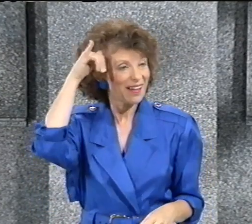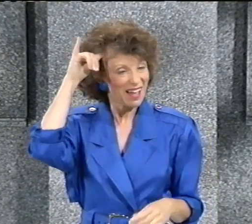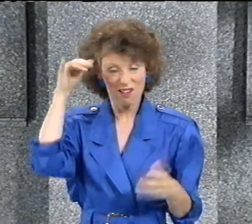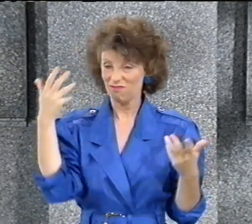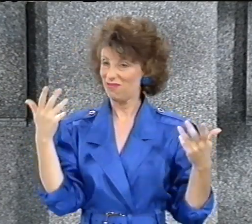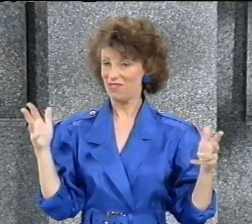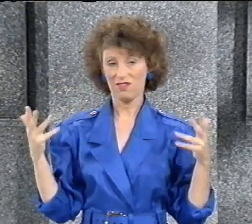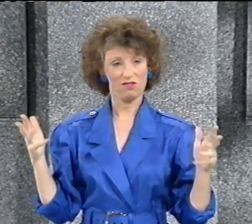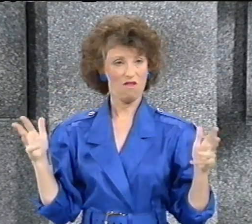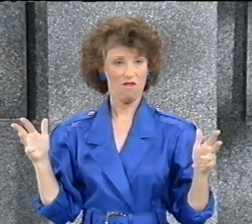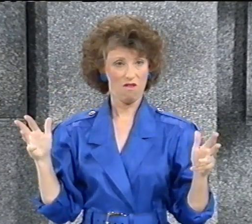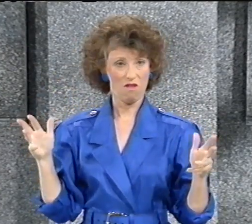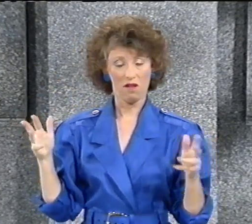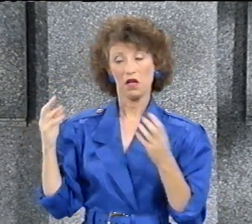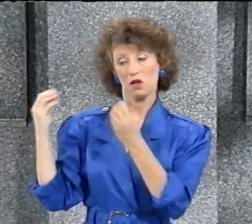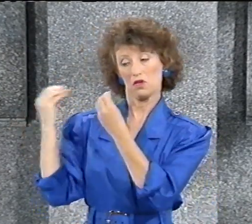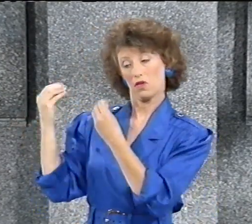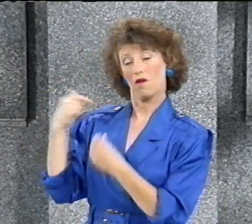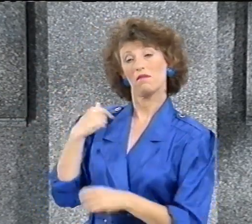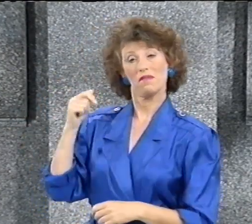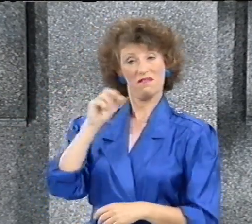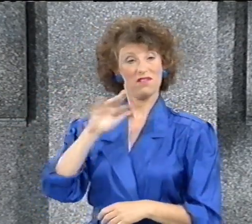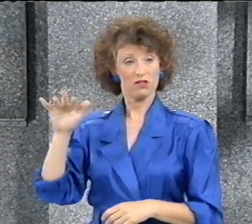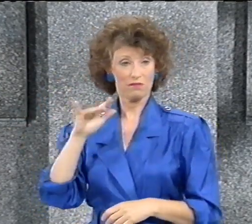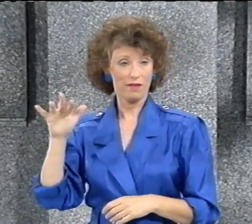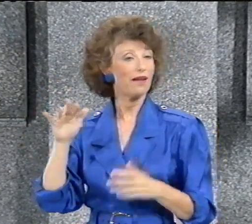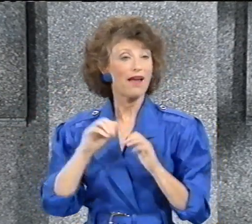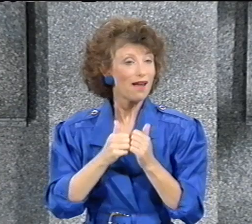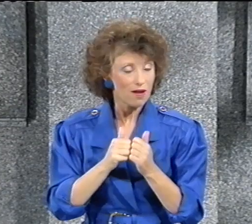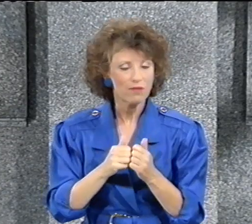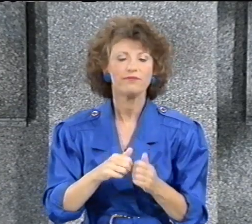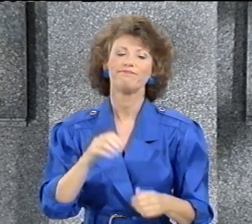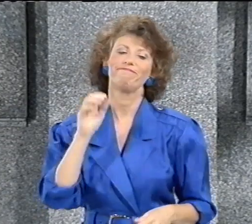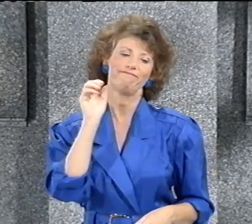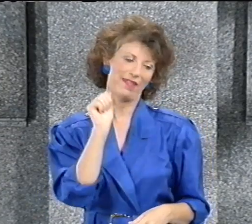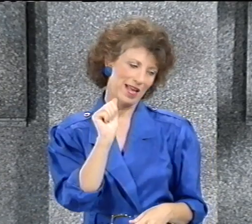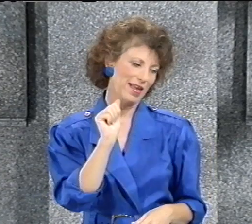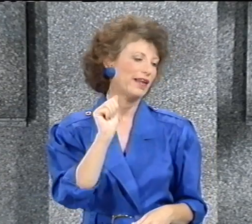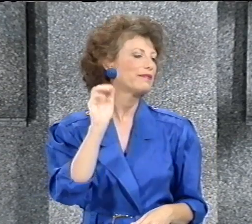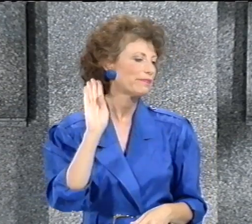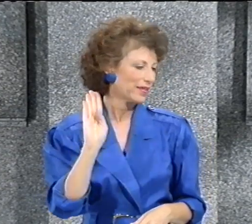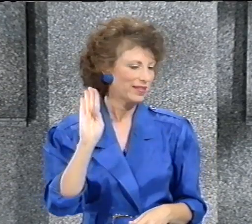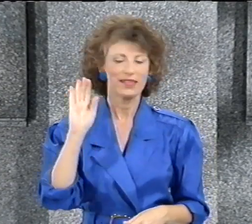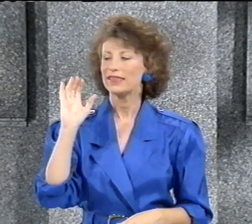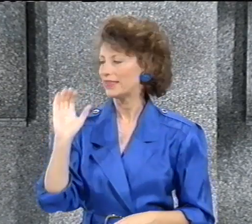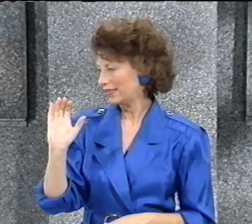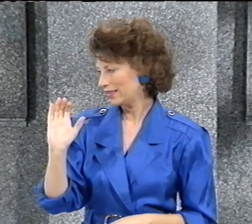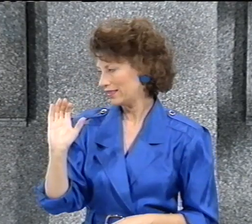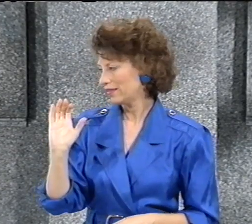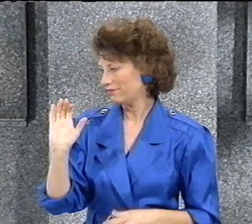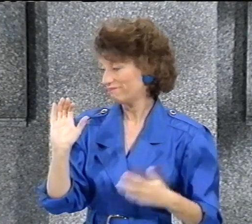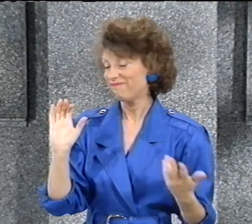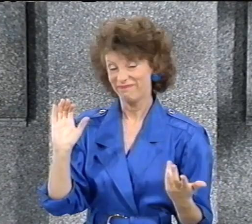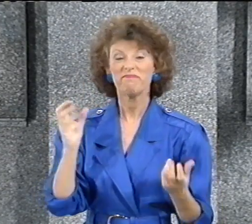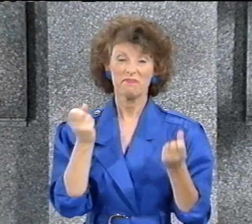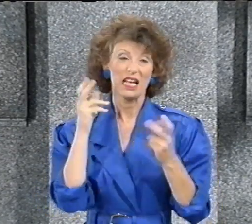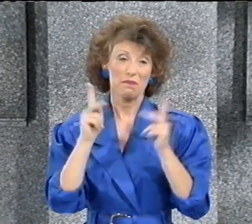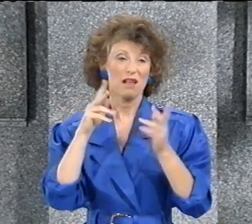baby, more, horse, cow, and that was the extent of my sign vocabulary. They taught me how to fingerspell